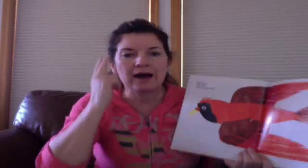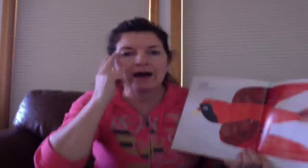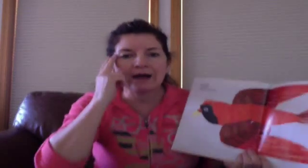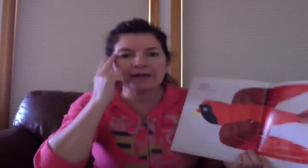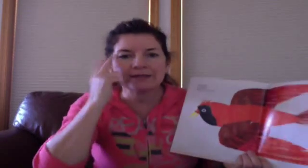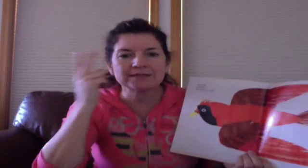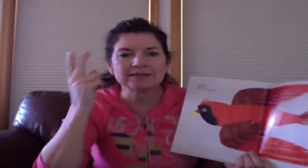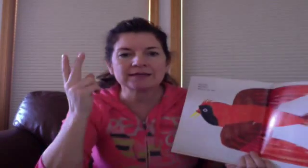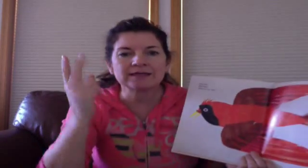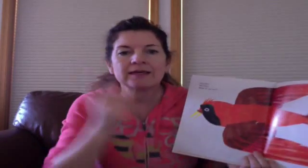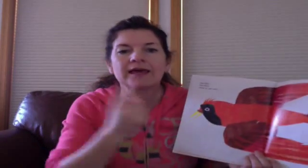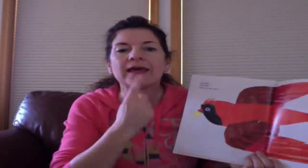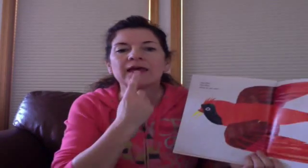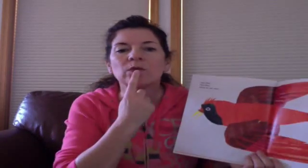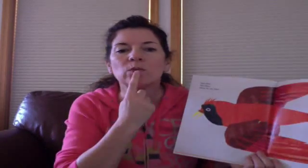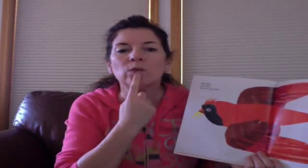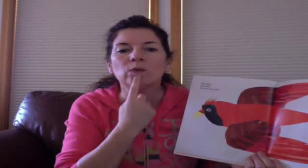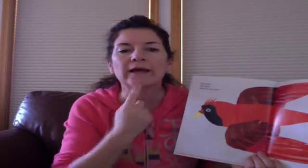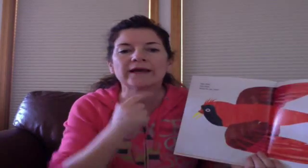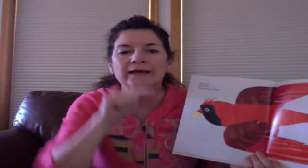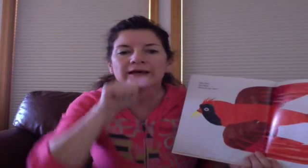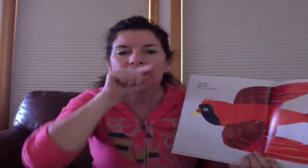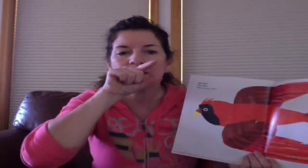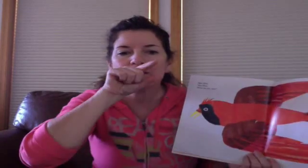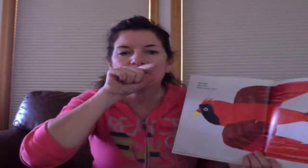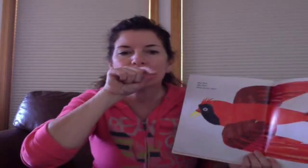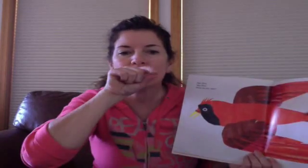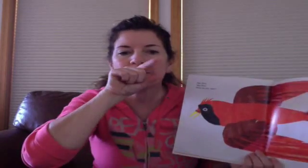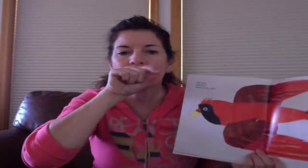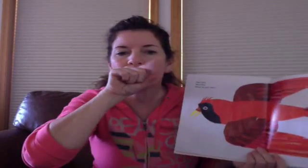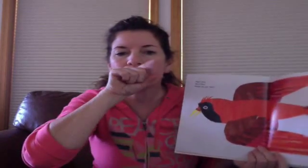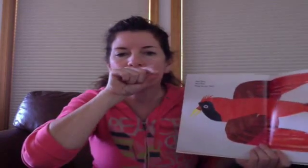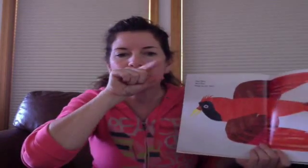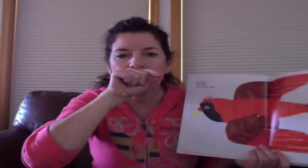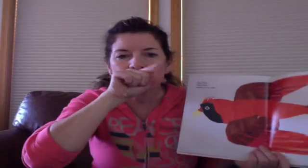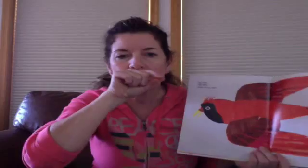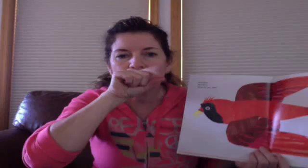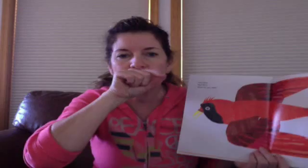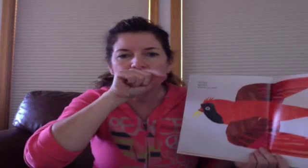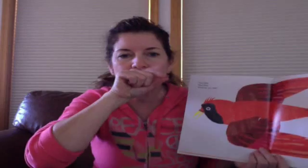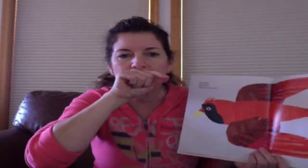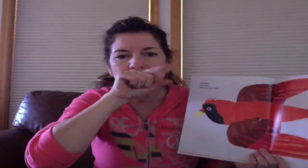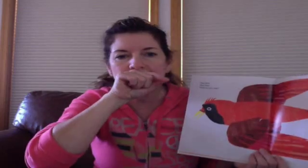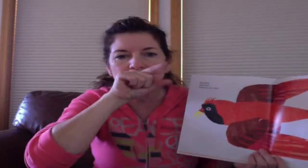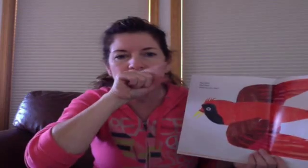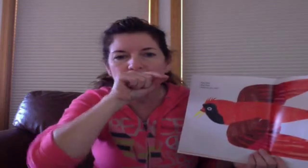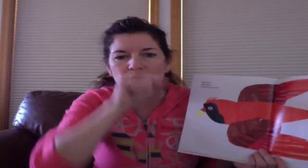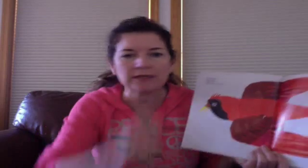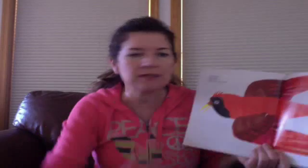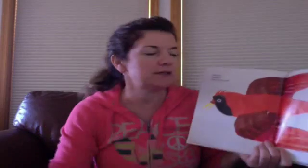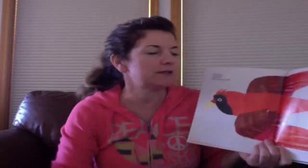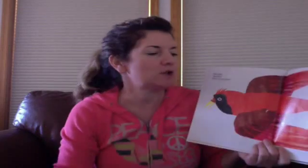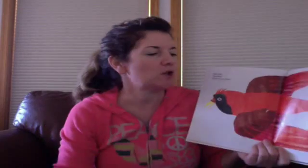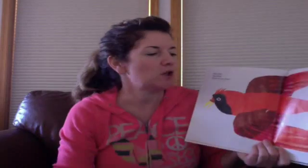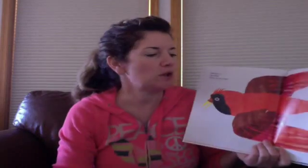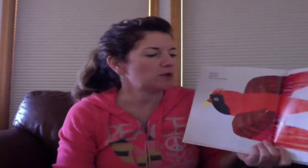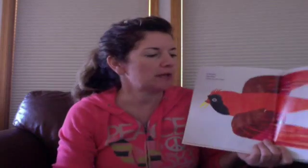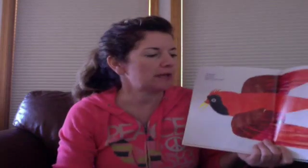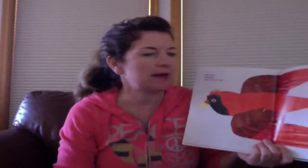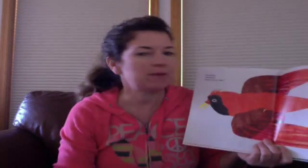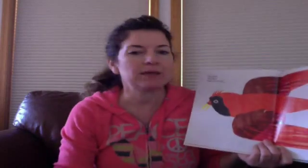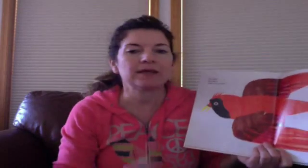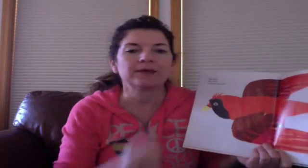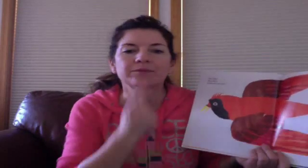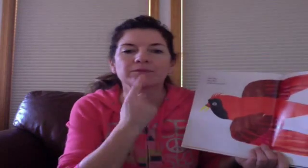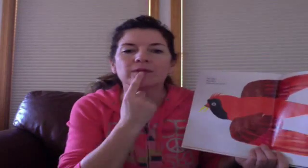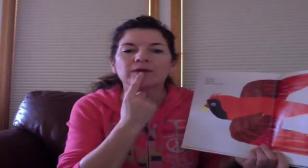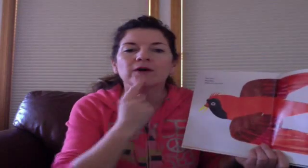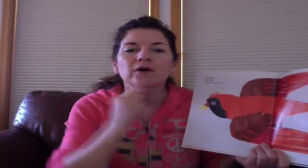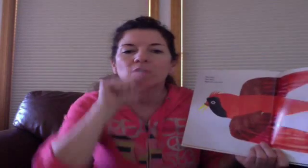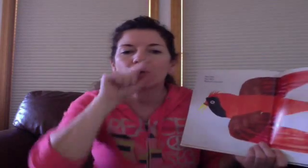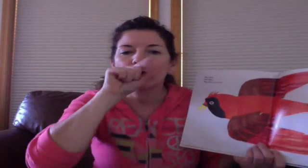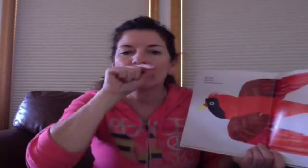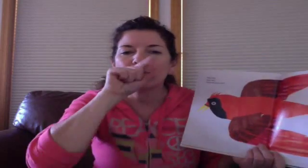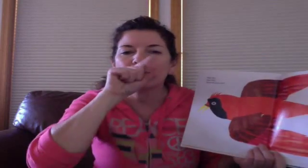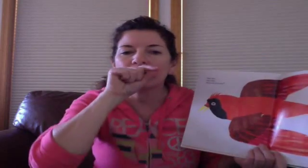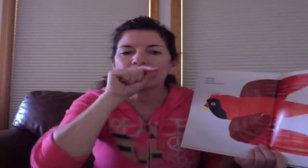I see a red bird. Tweet, tweet, tweet, tweet, tweet, looking at me. Red bird,